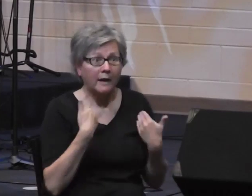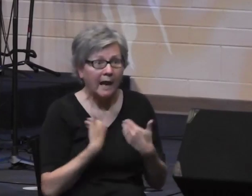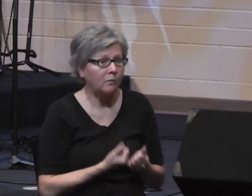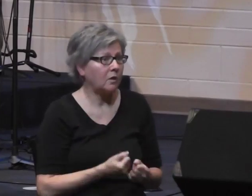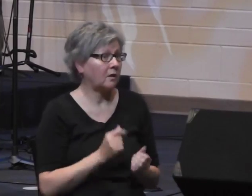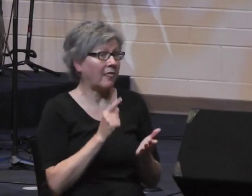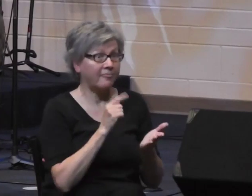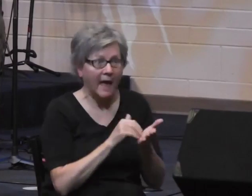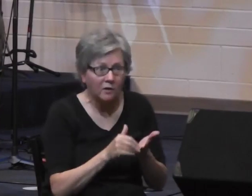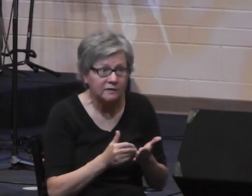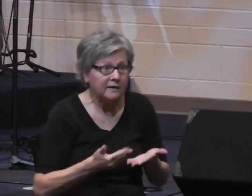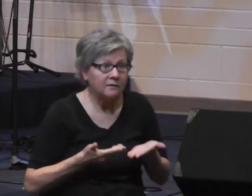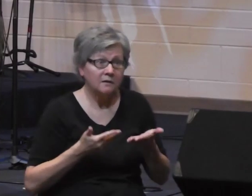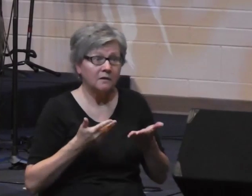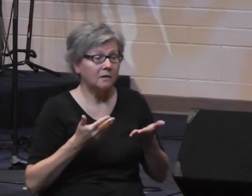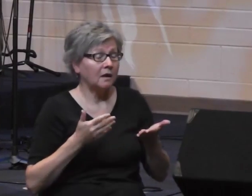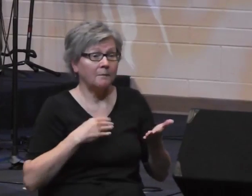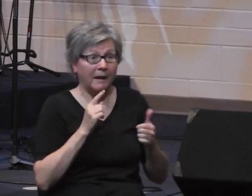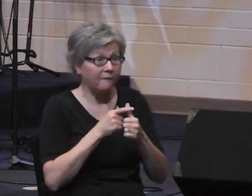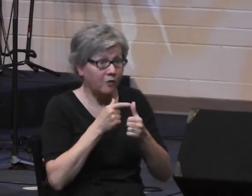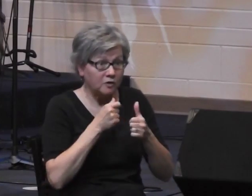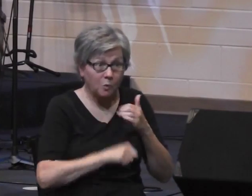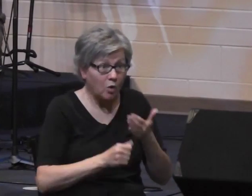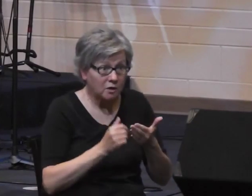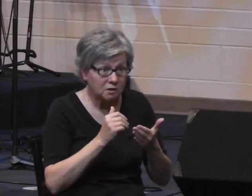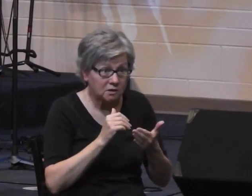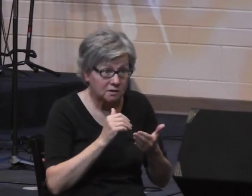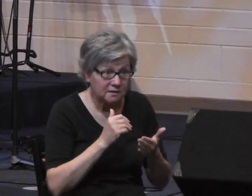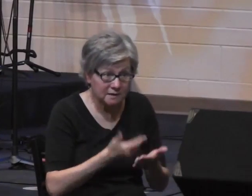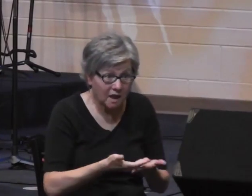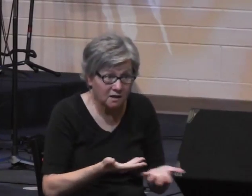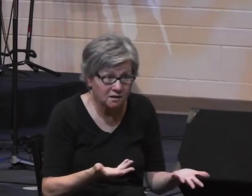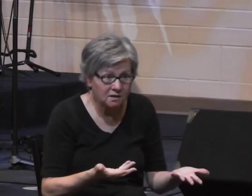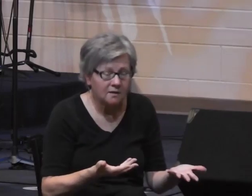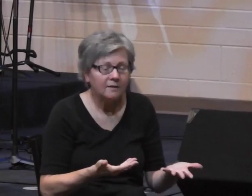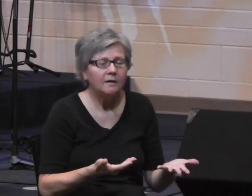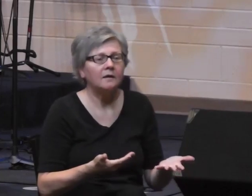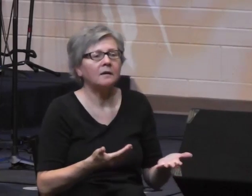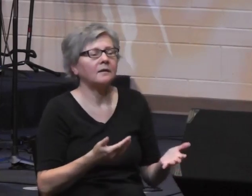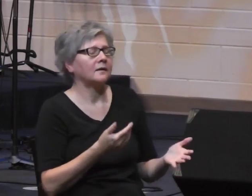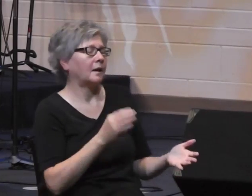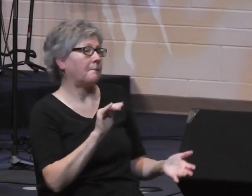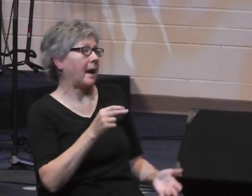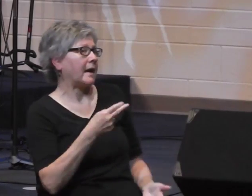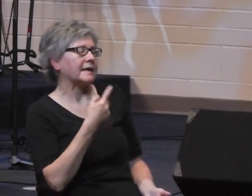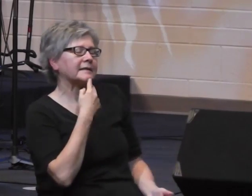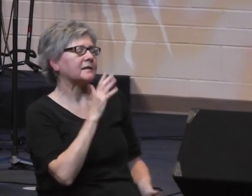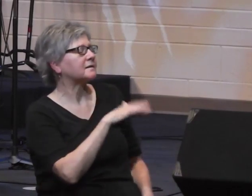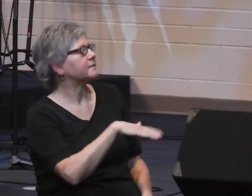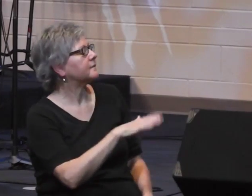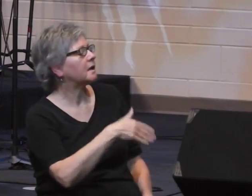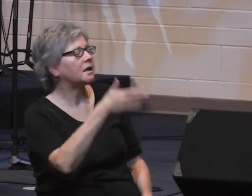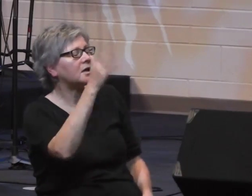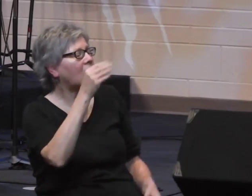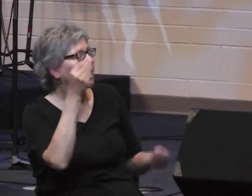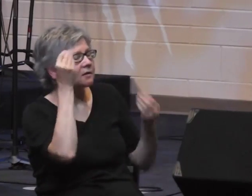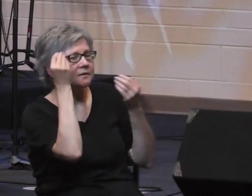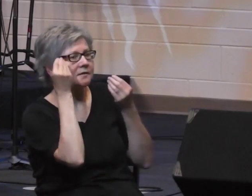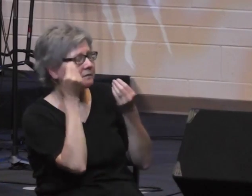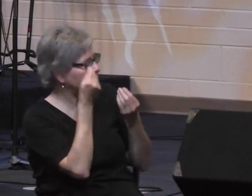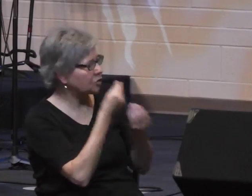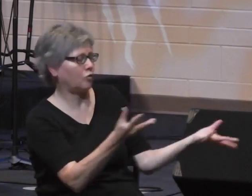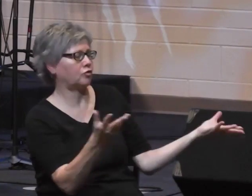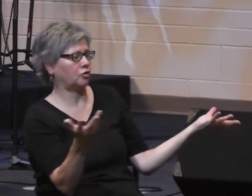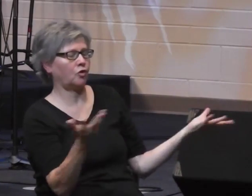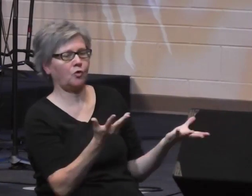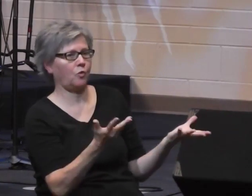son? God has shown all you people what is good. God's already told you what to offer. He's already shown you what is good.